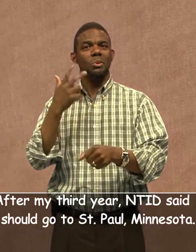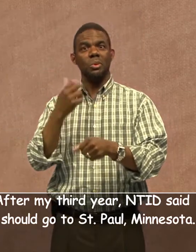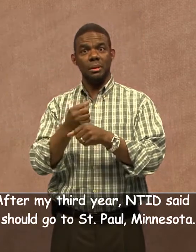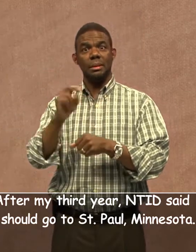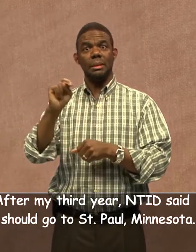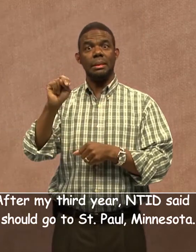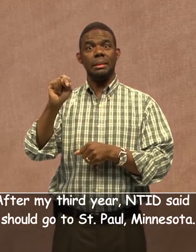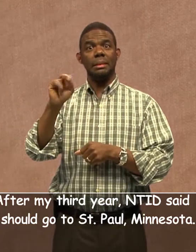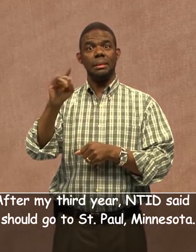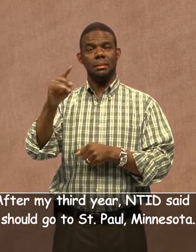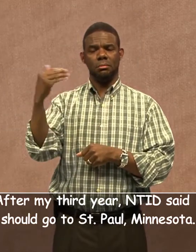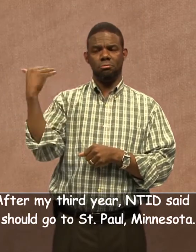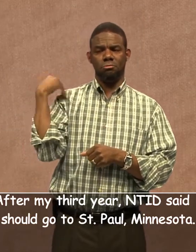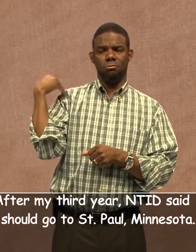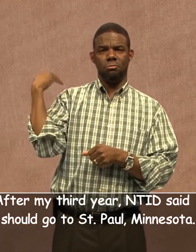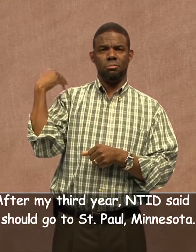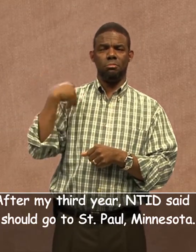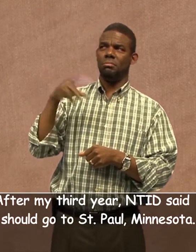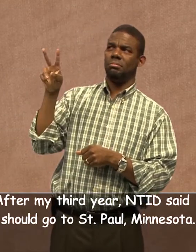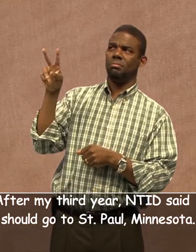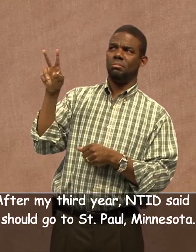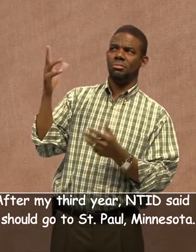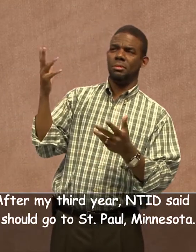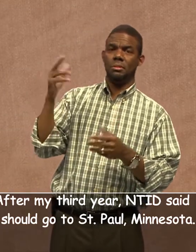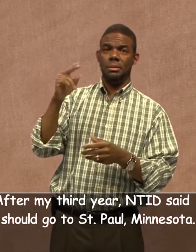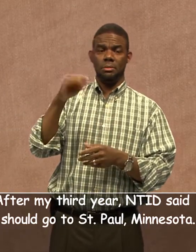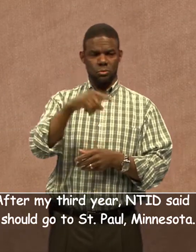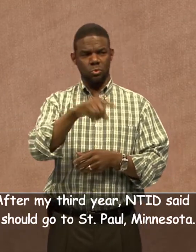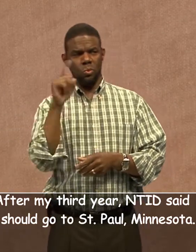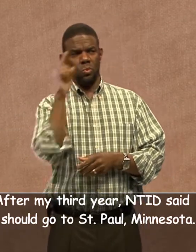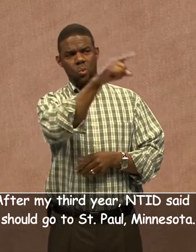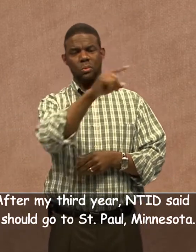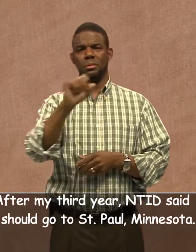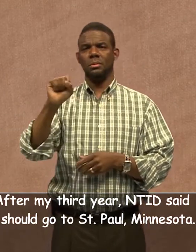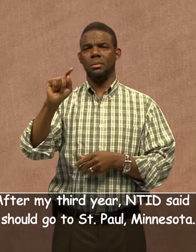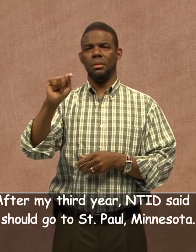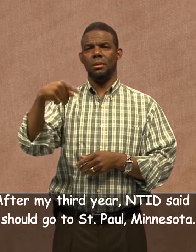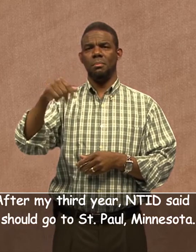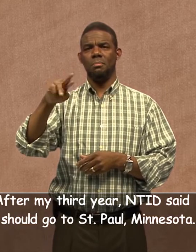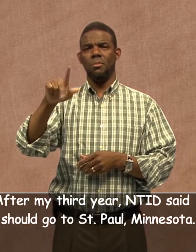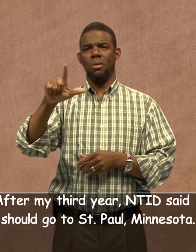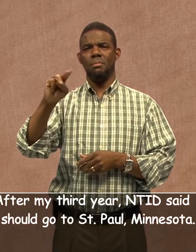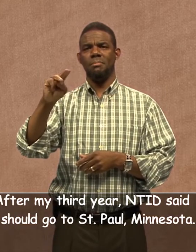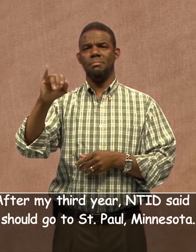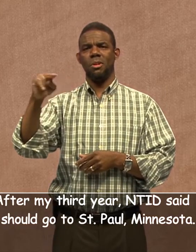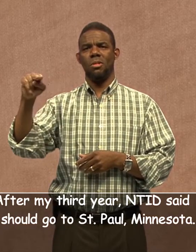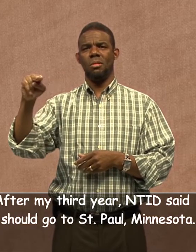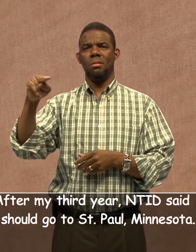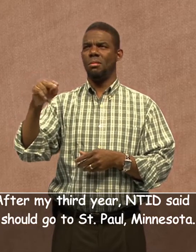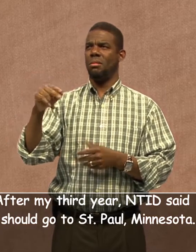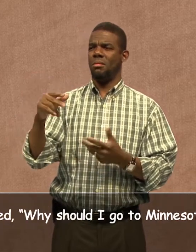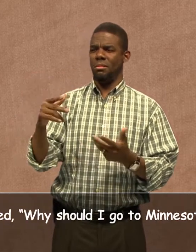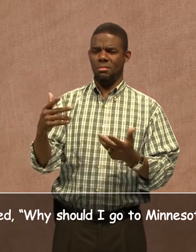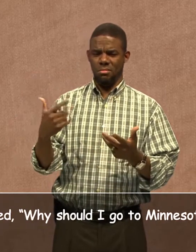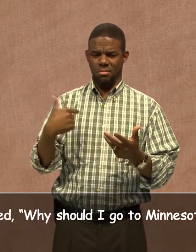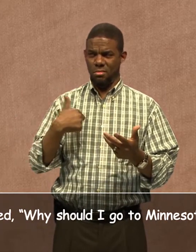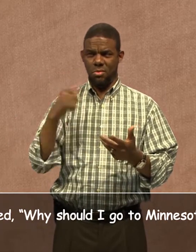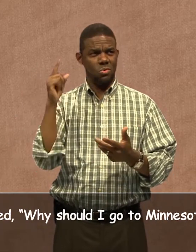After my third year, NTID said that I should go to St. Paul, Minnesota. I